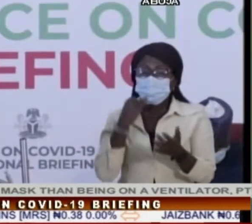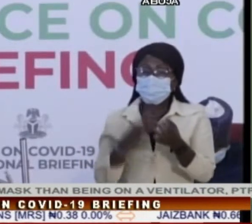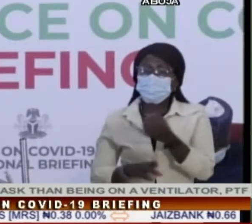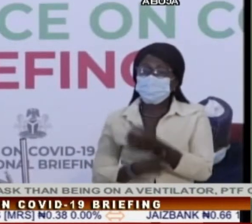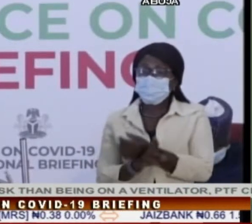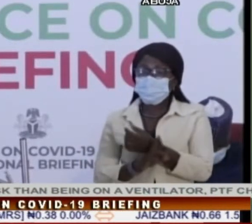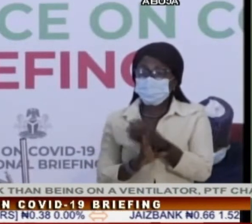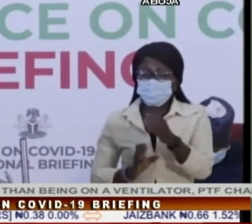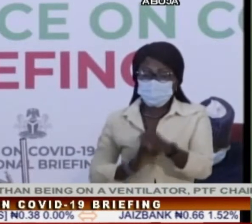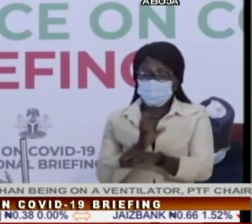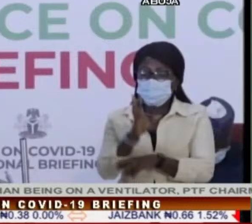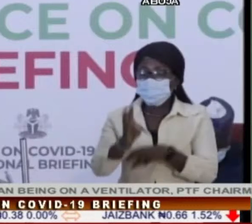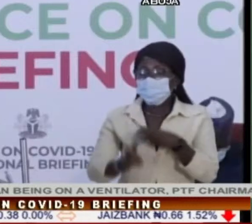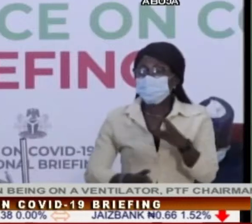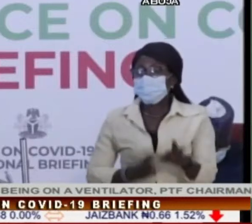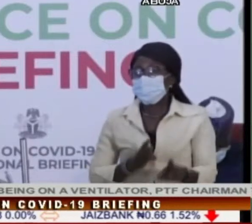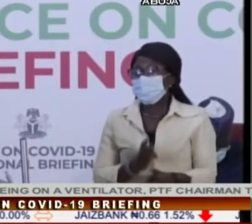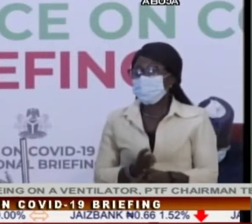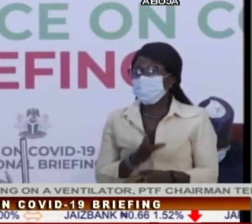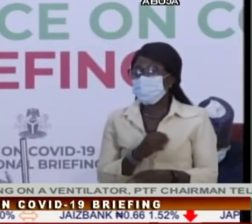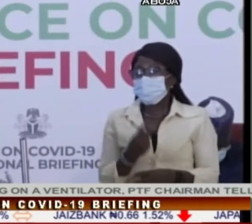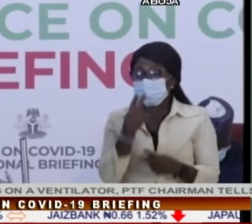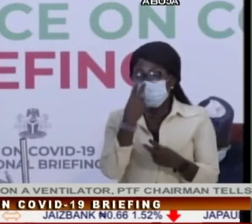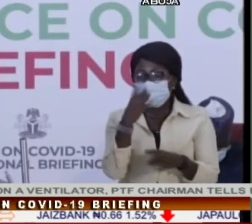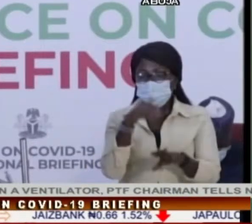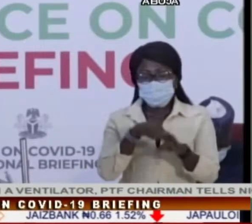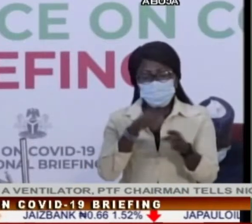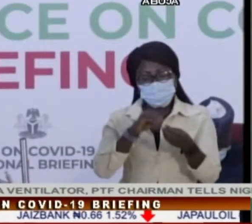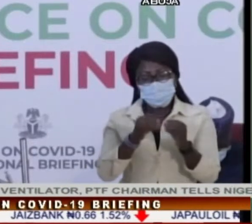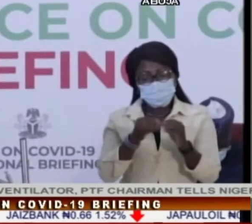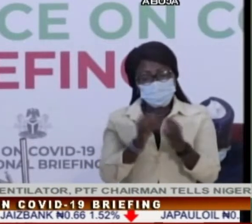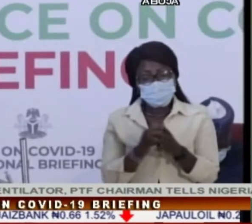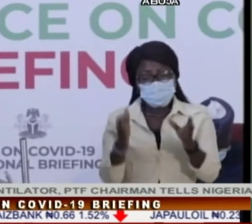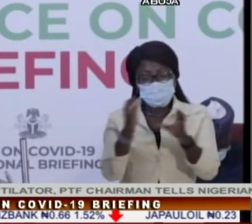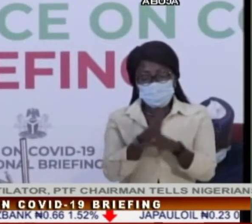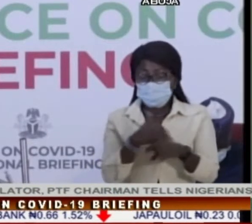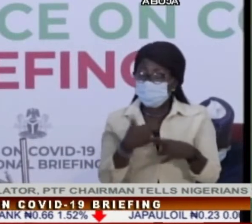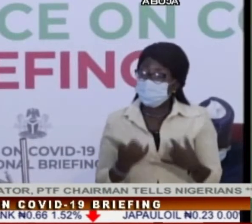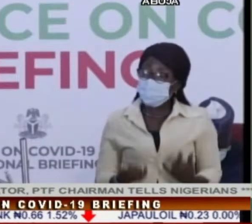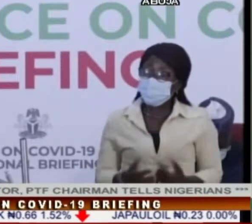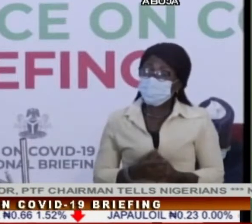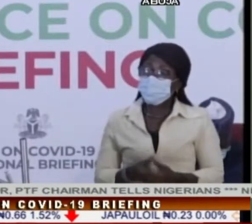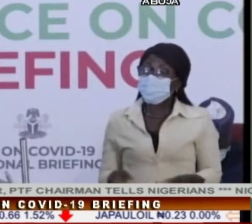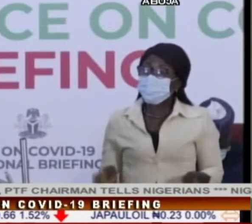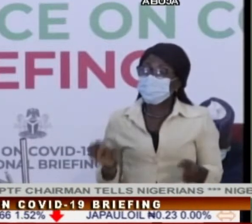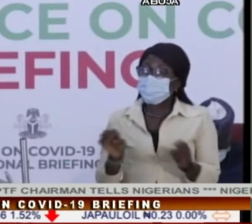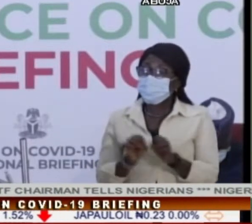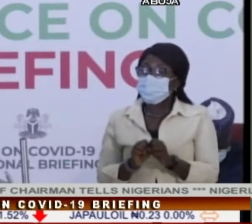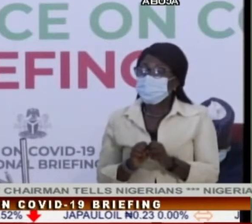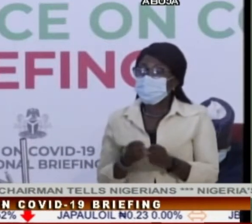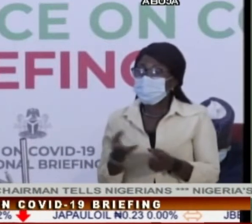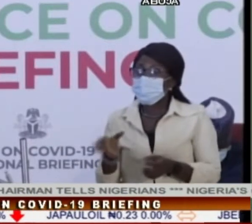across the board to the public. And looking at the numbers we are currently having, even though there are